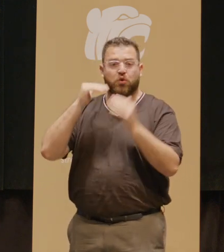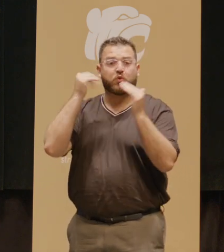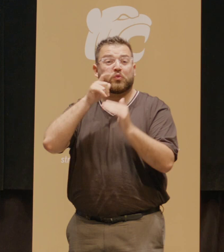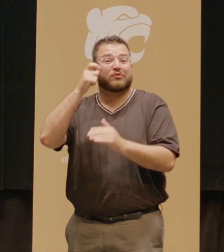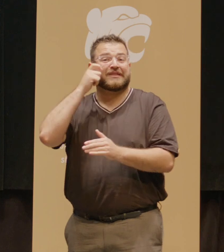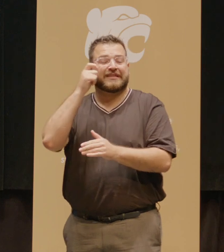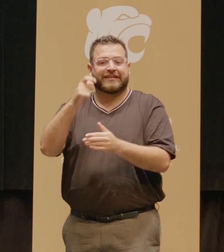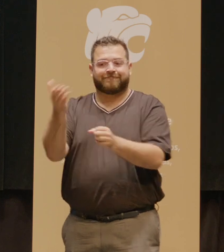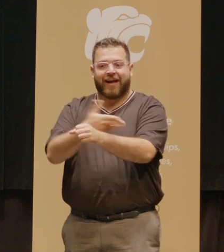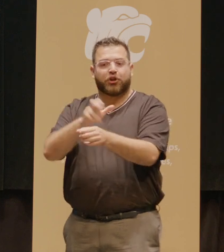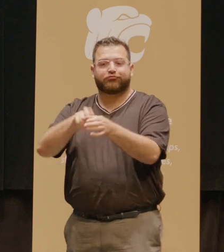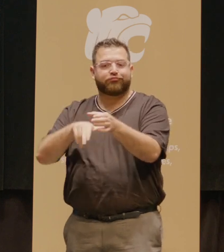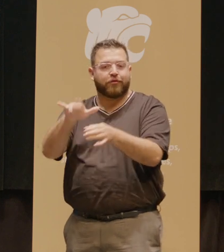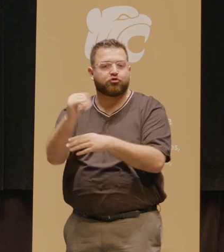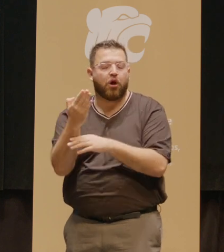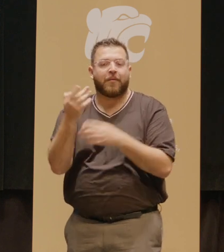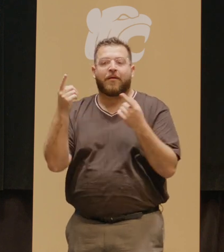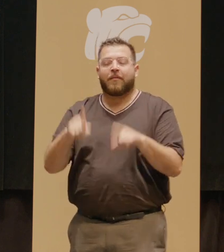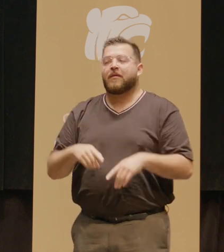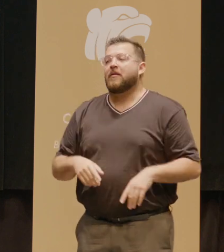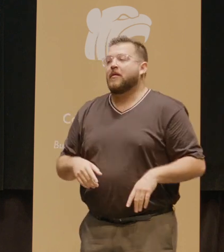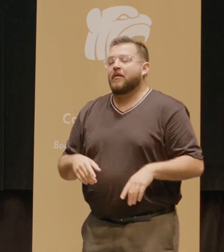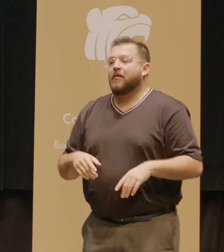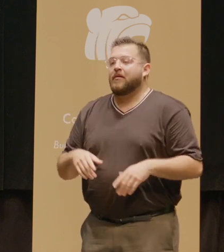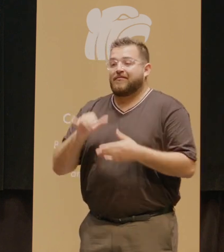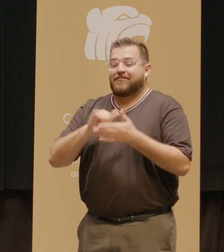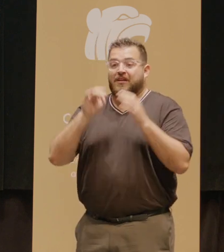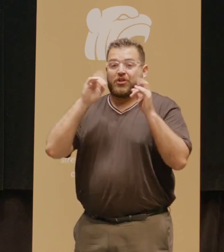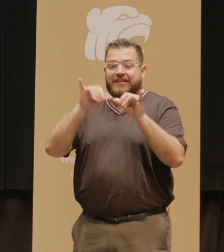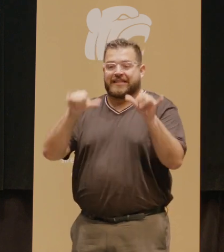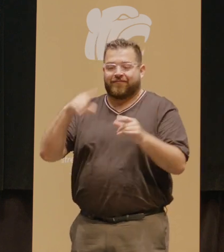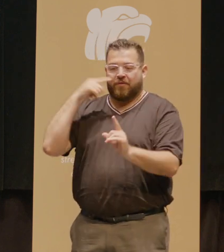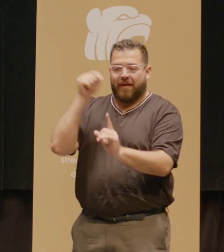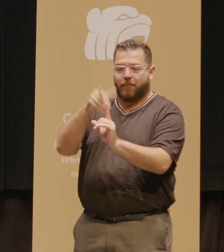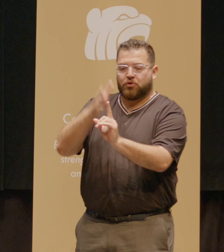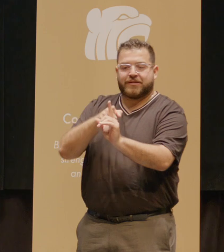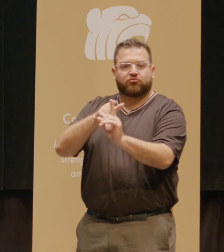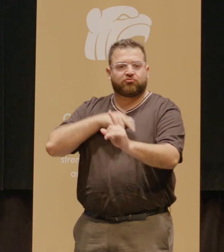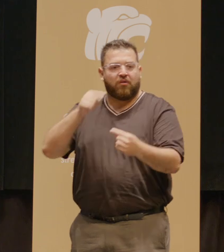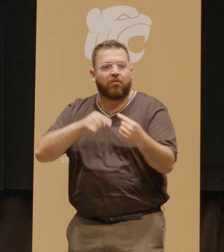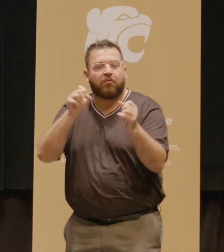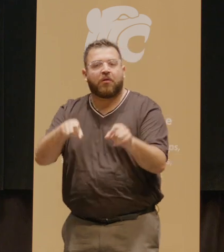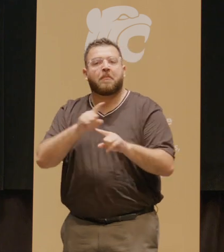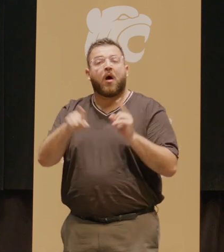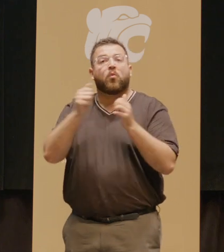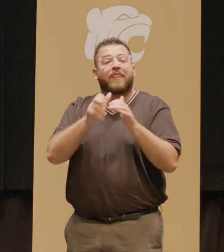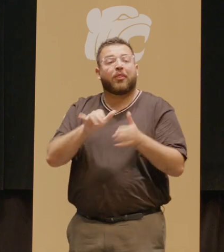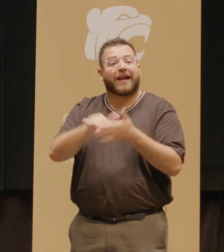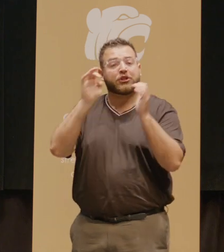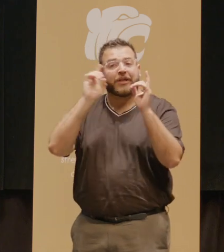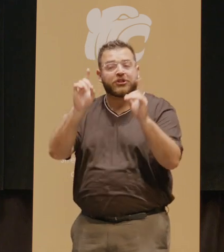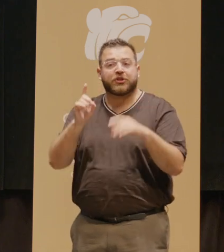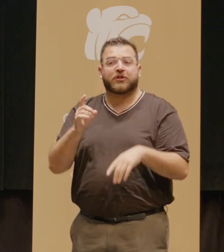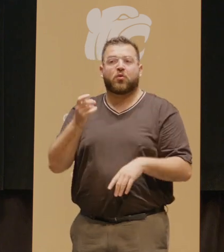jobs, how meaningful the education component and training is for that individual. And without that education